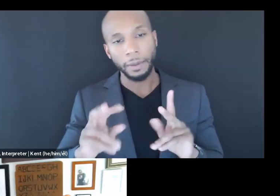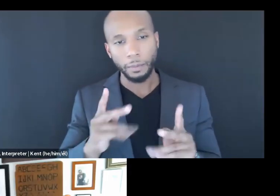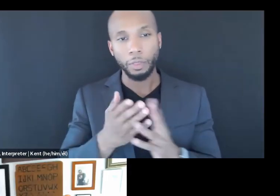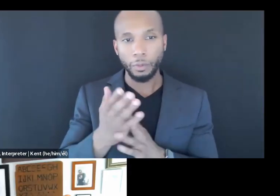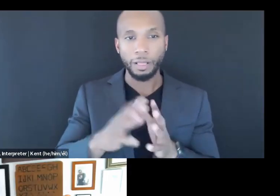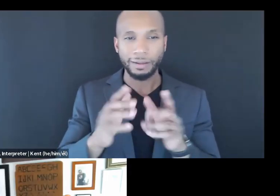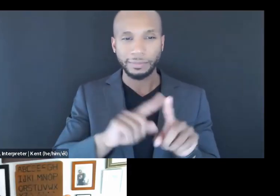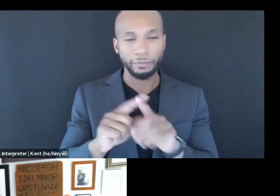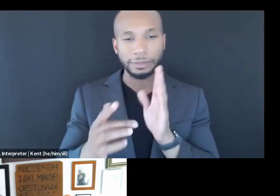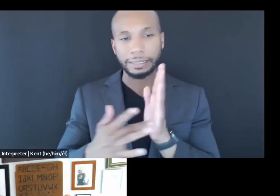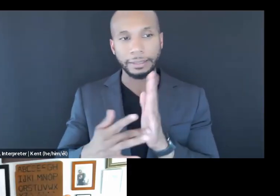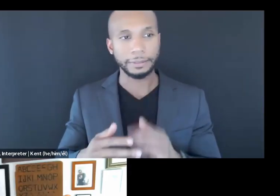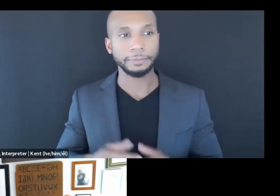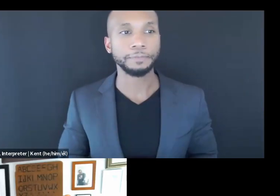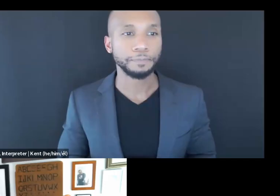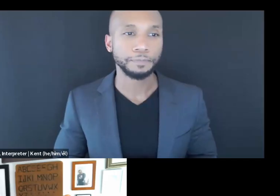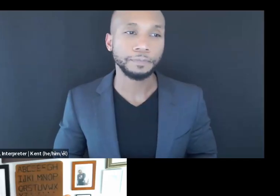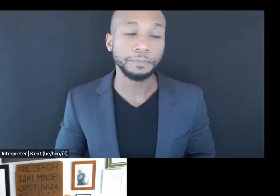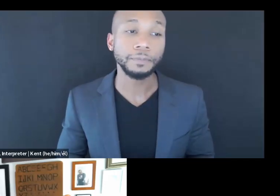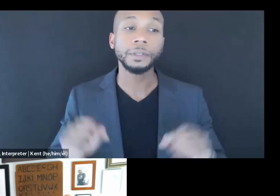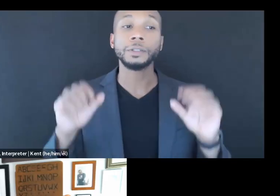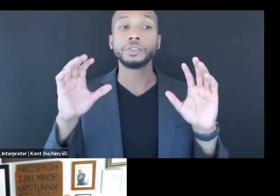the techniques.